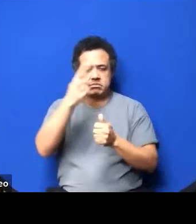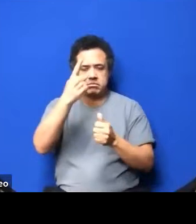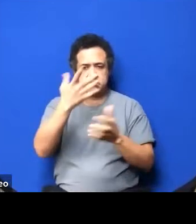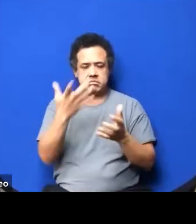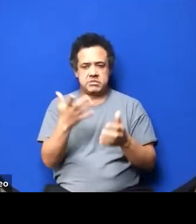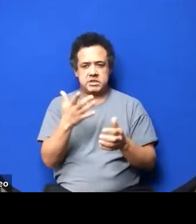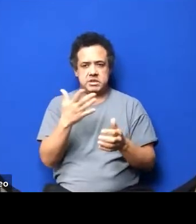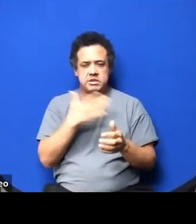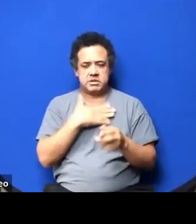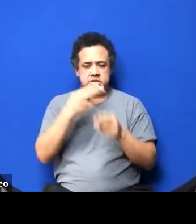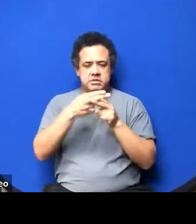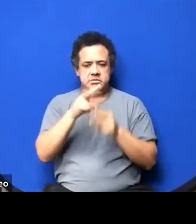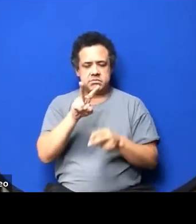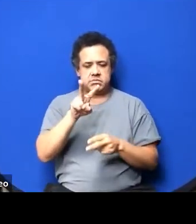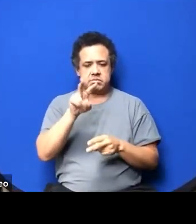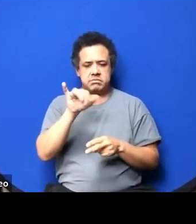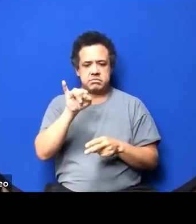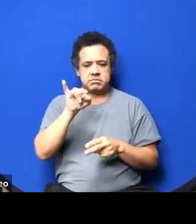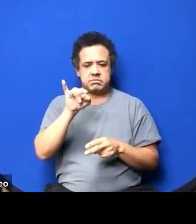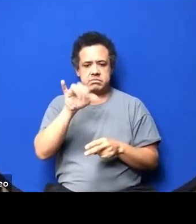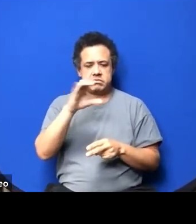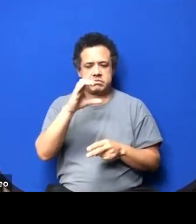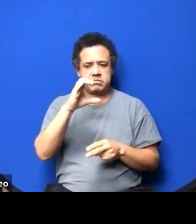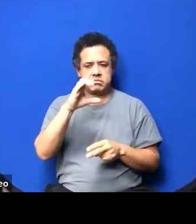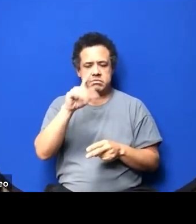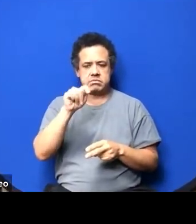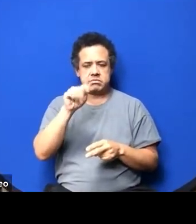Hello. Hello, everyone.